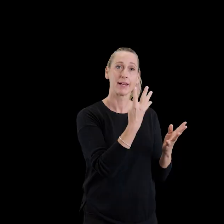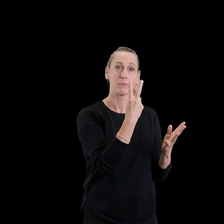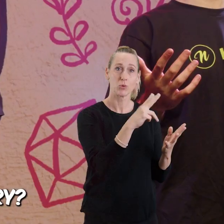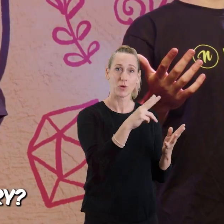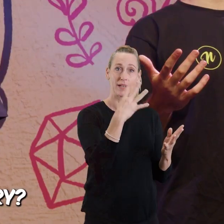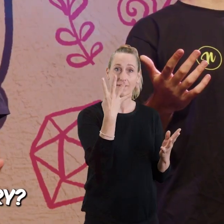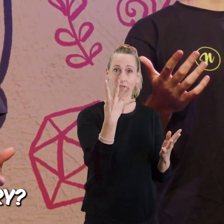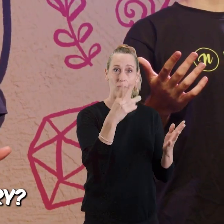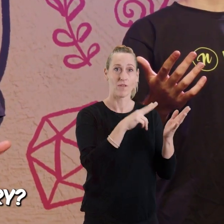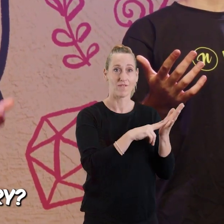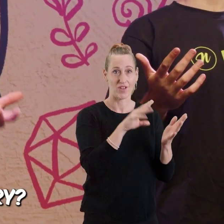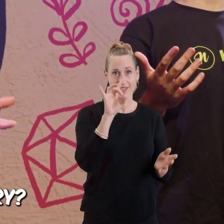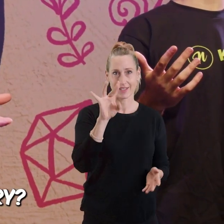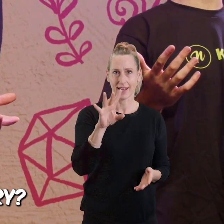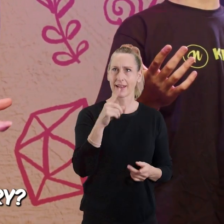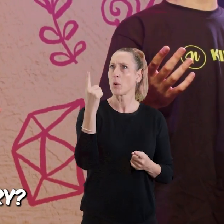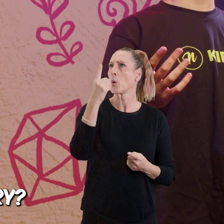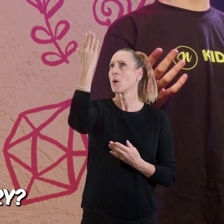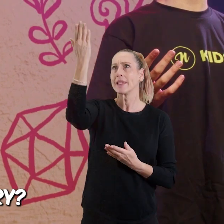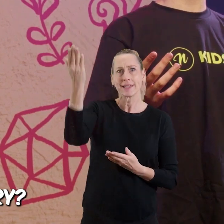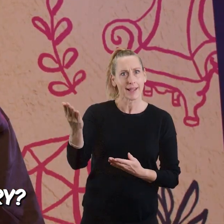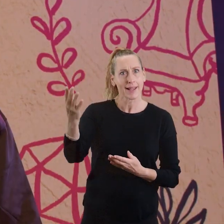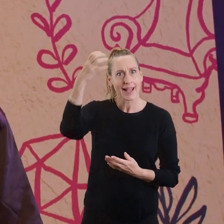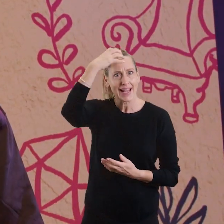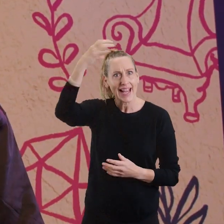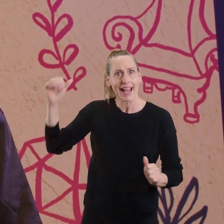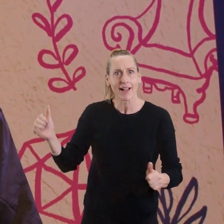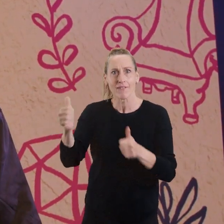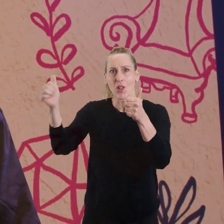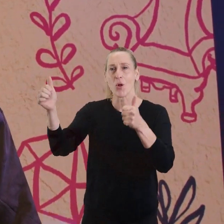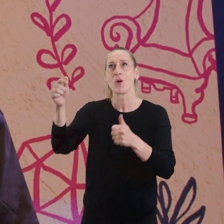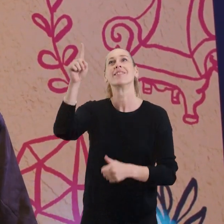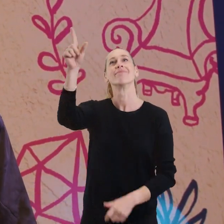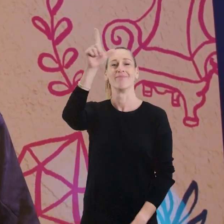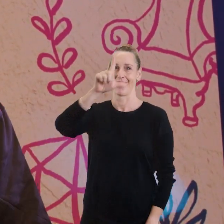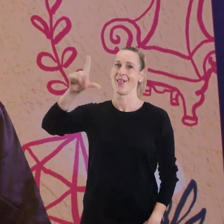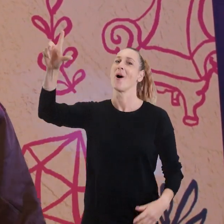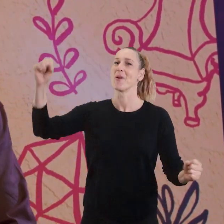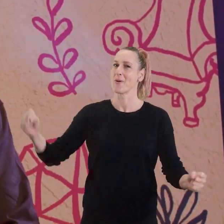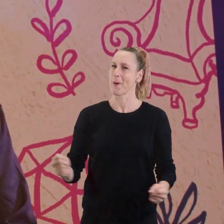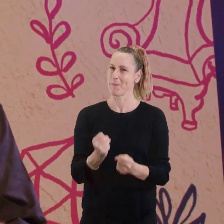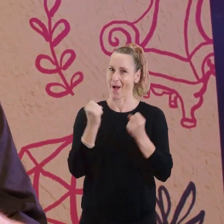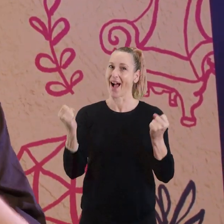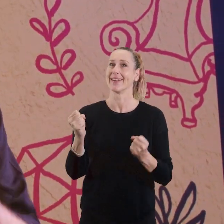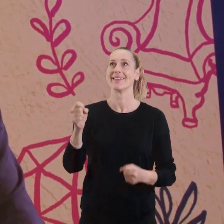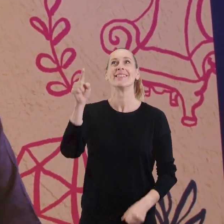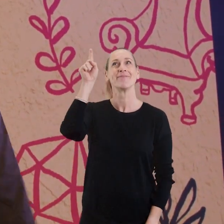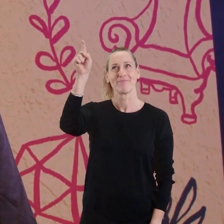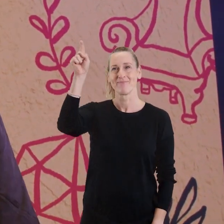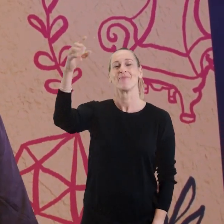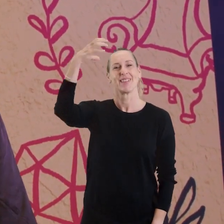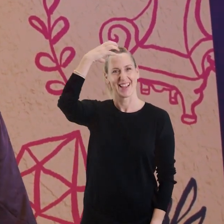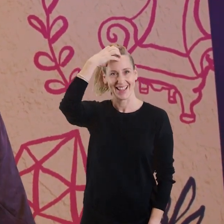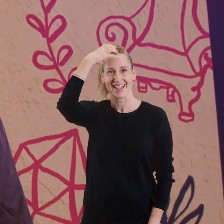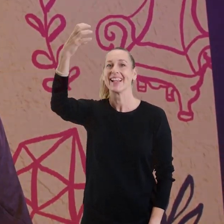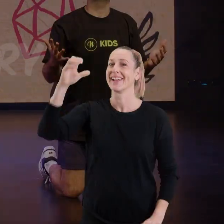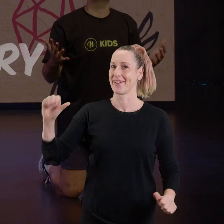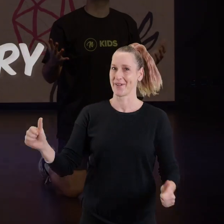Psalm 24:10. Who is he, this King of glory? The Lord Almighty. He is the King of